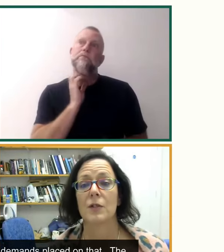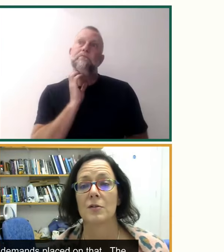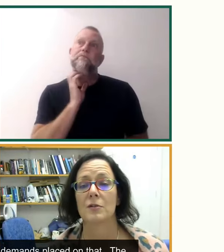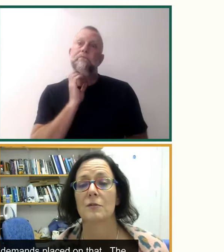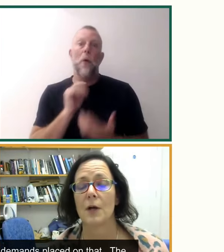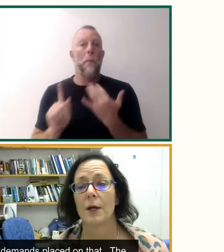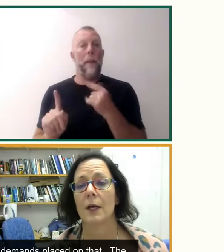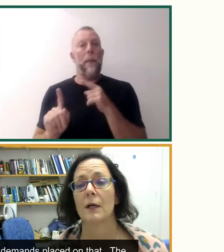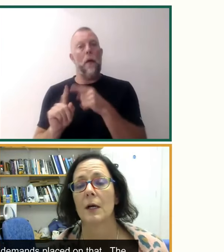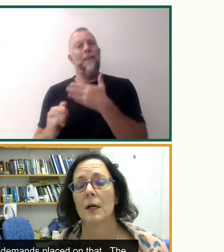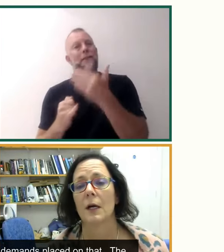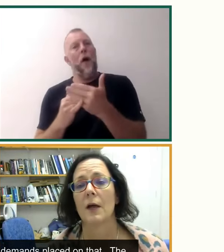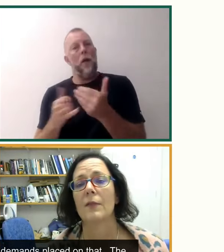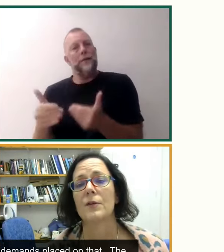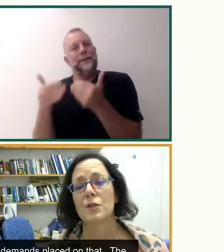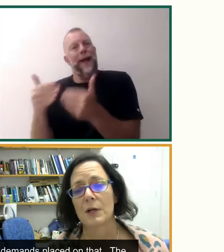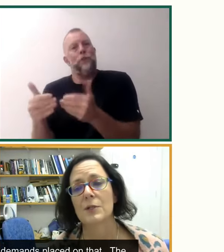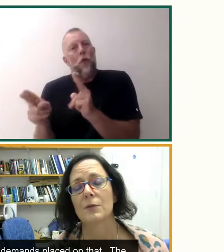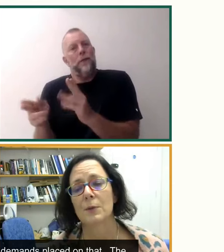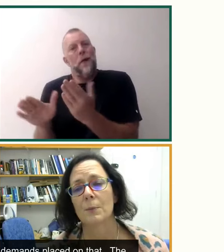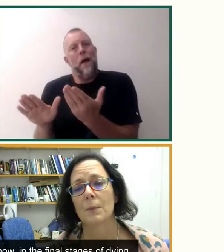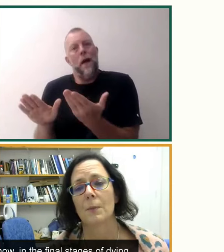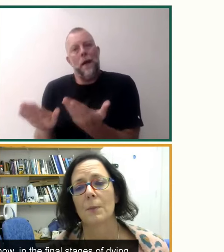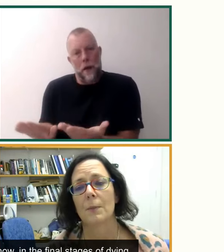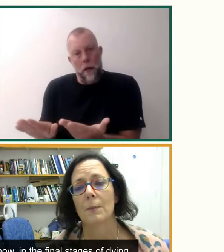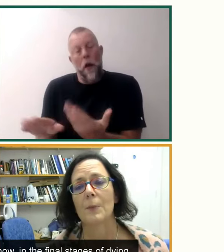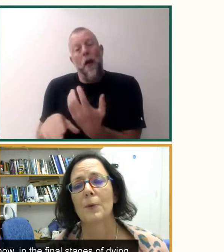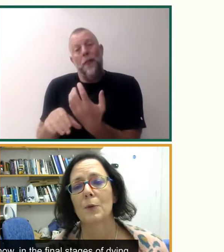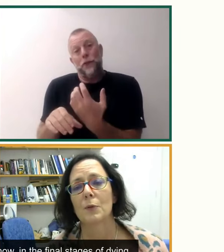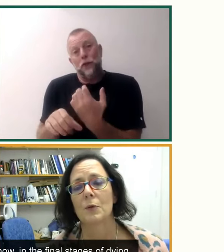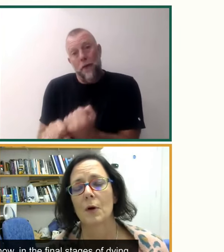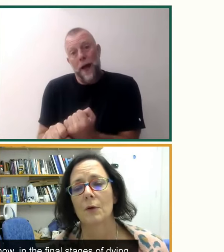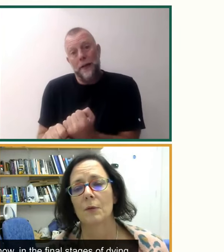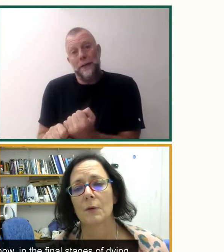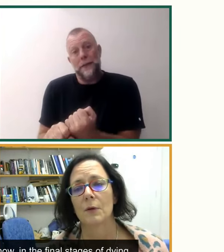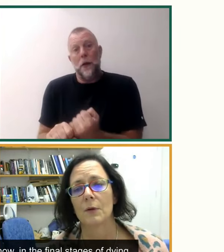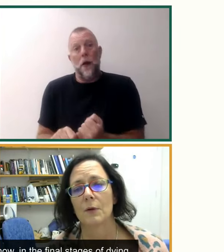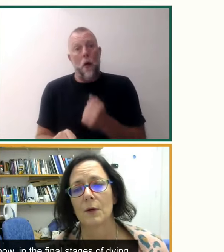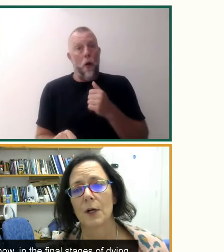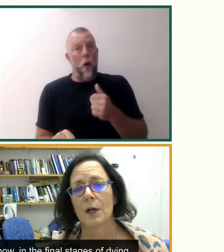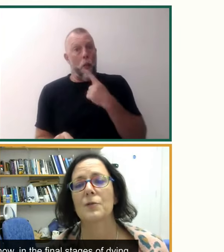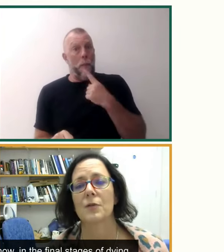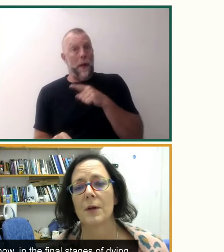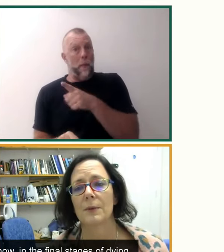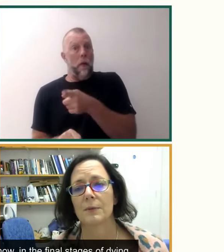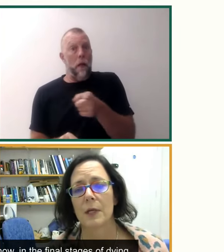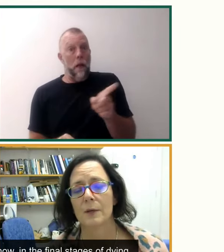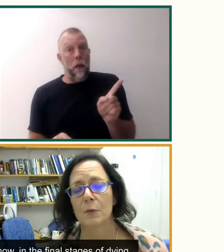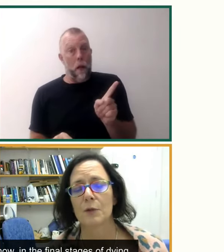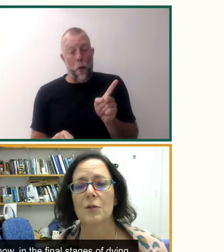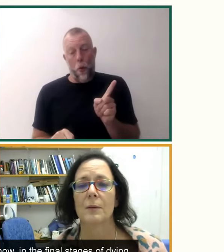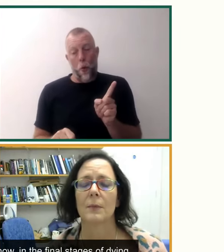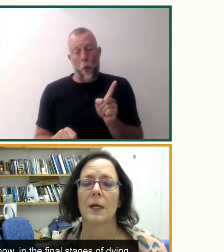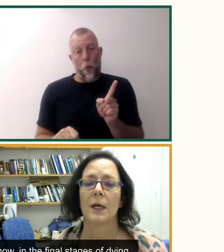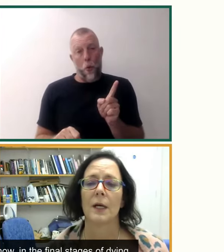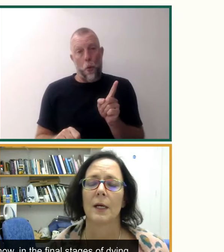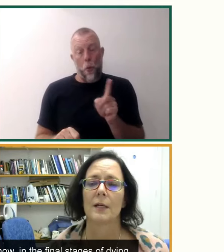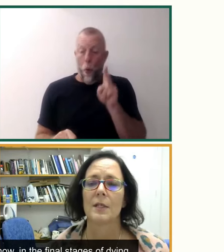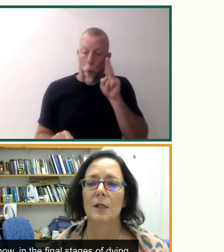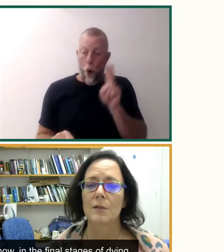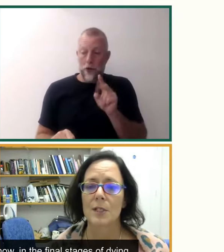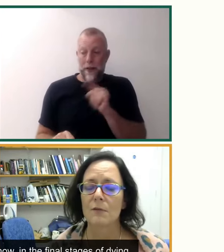in the final stages of dying, and the stress on the people who are close to them and watch